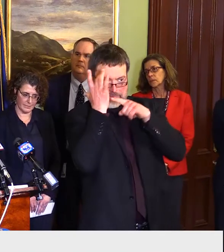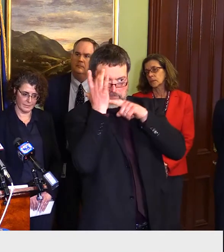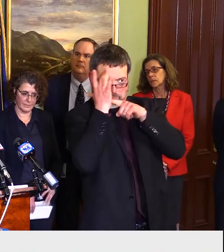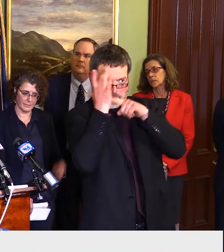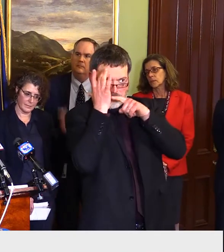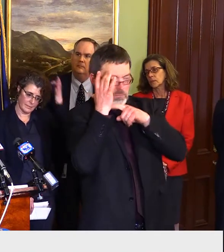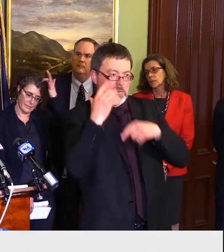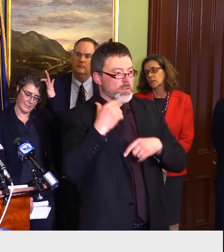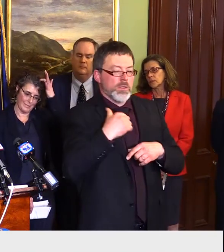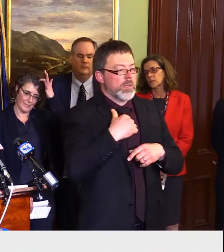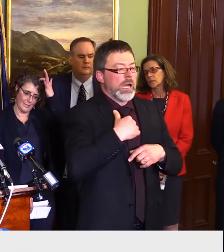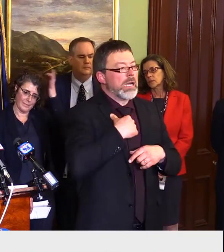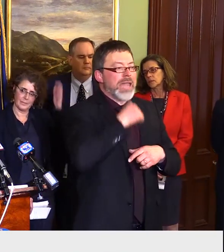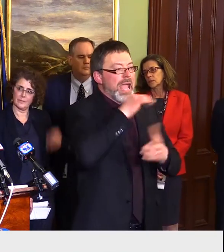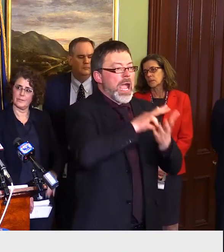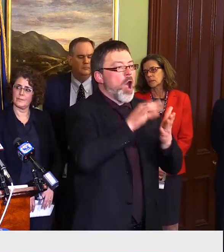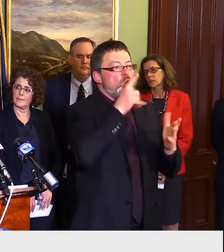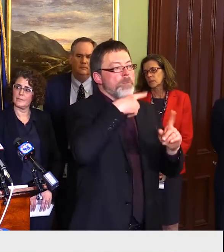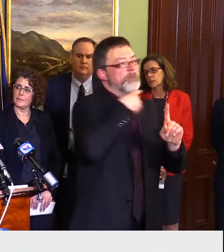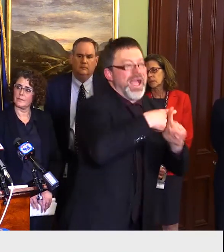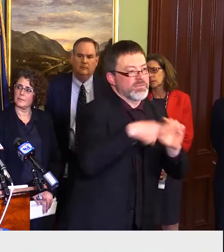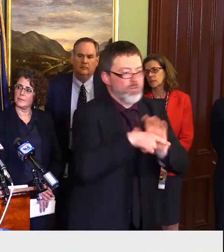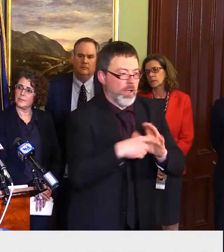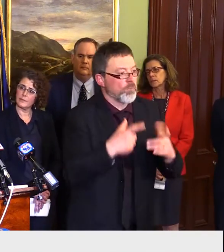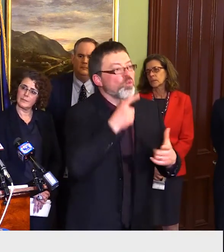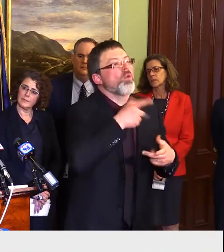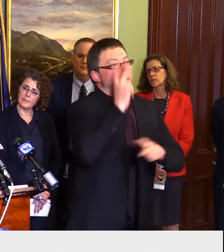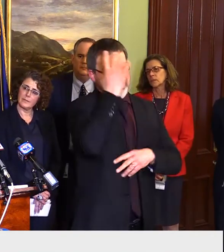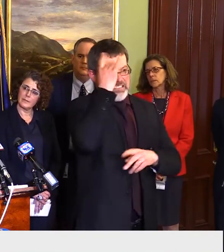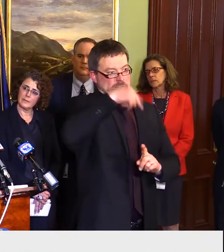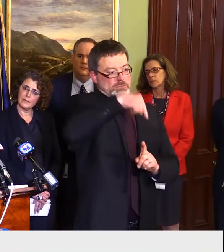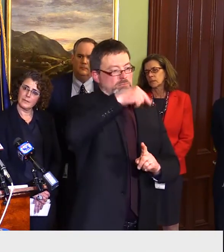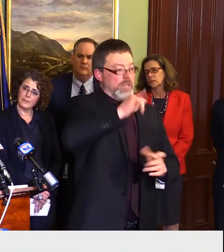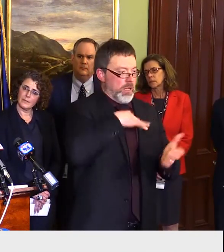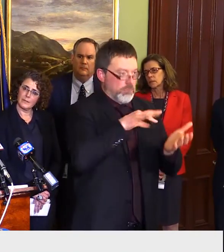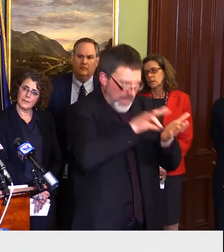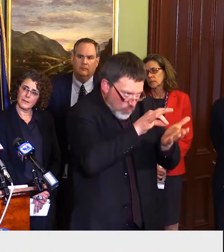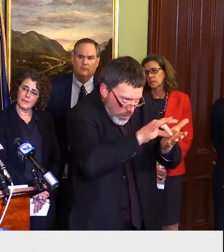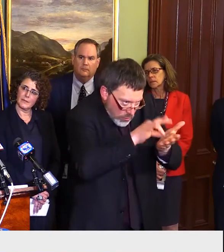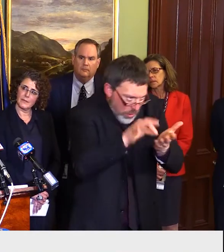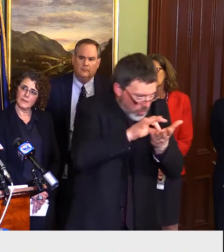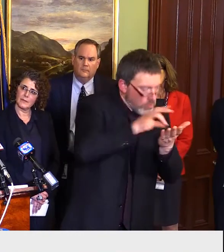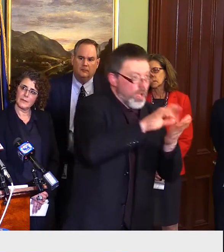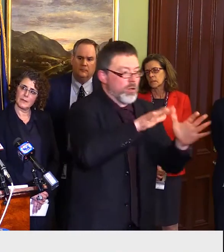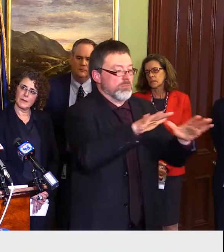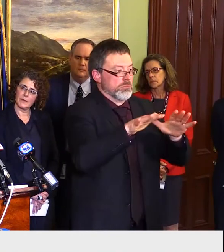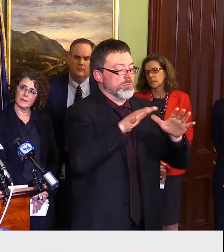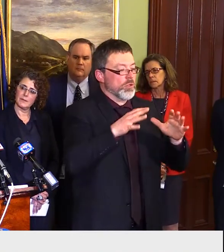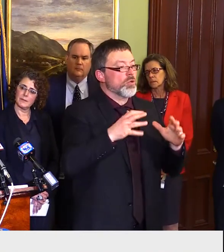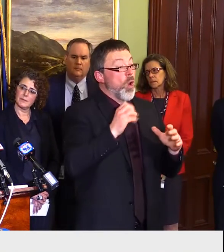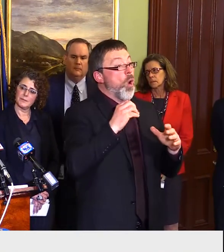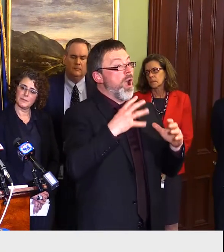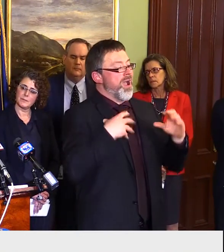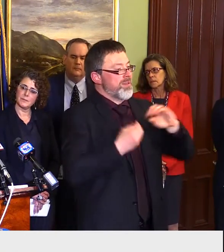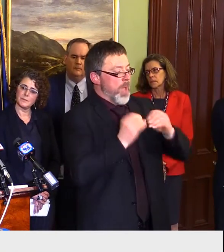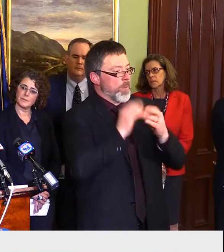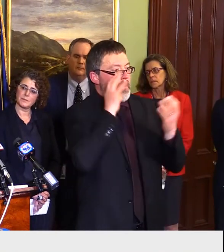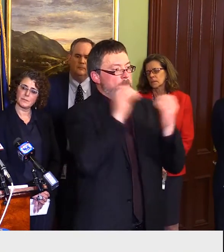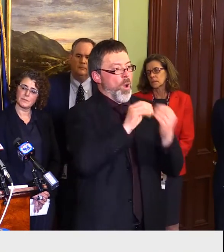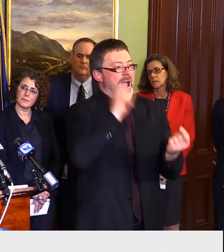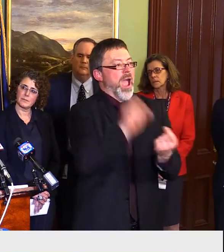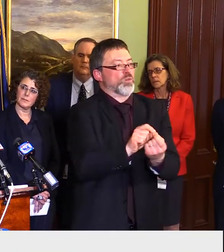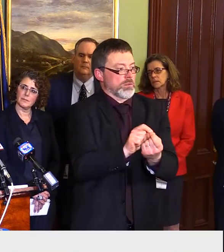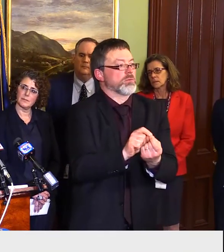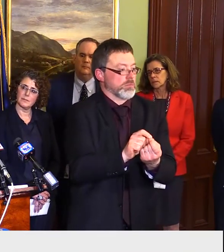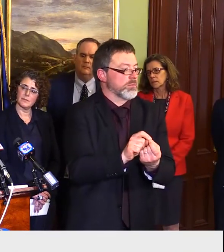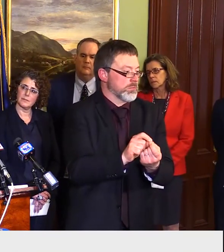case, and make the decisions we need to make. But for now, the protocol has not been expanded. Right, it's not been expanded to someone